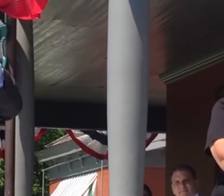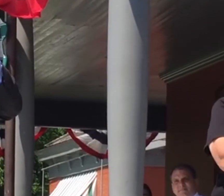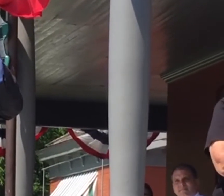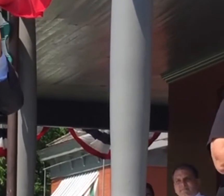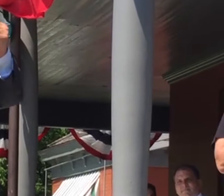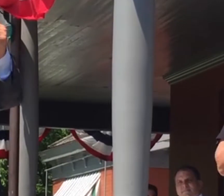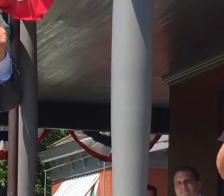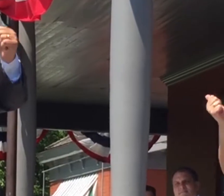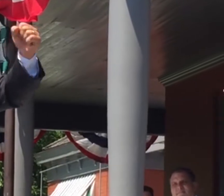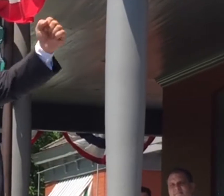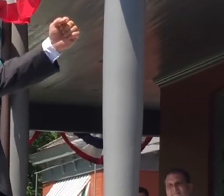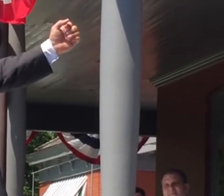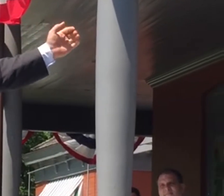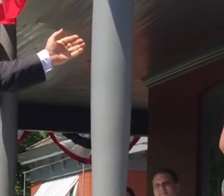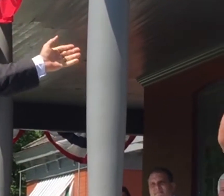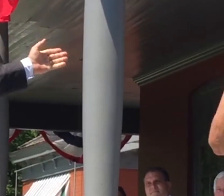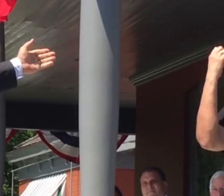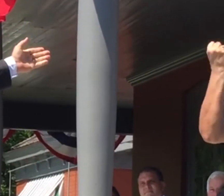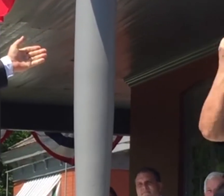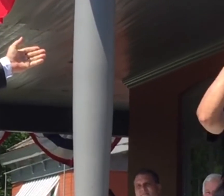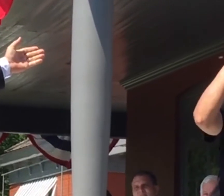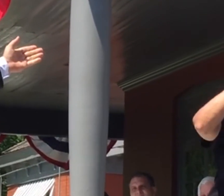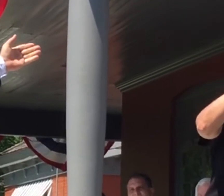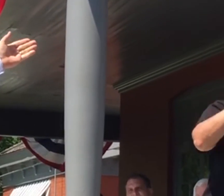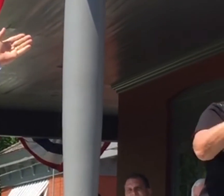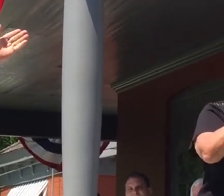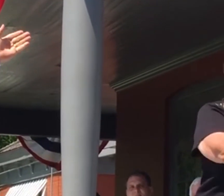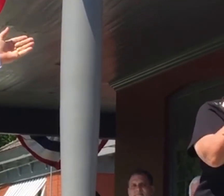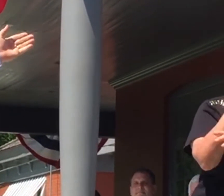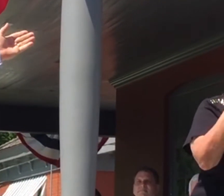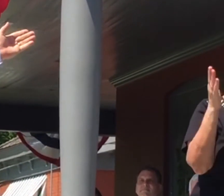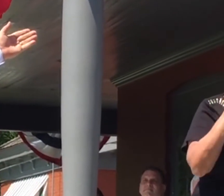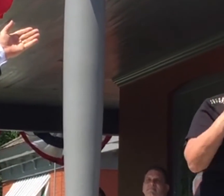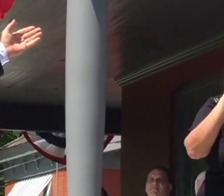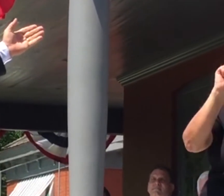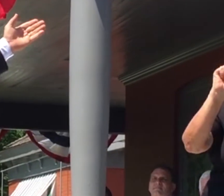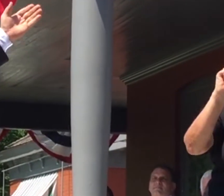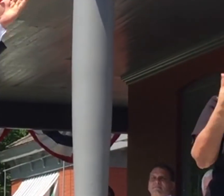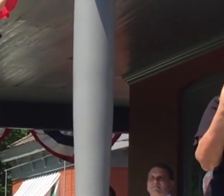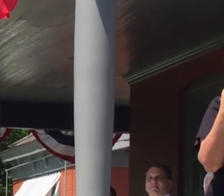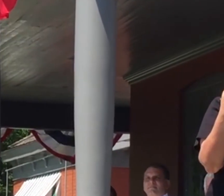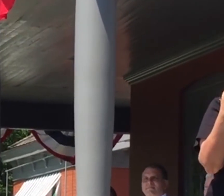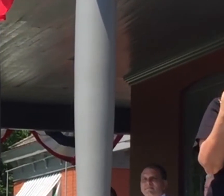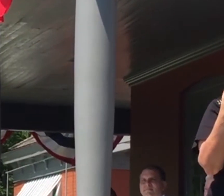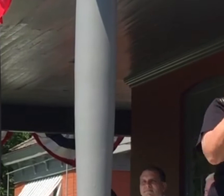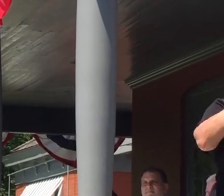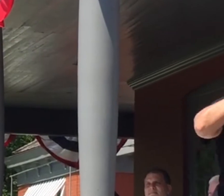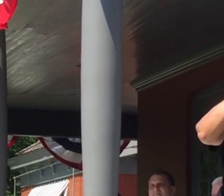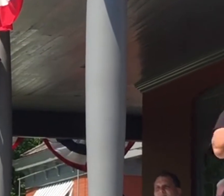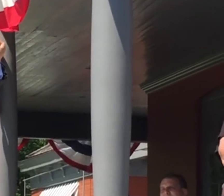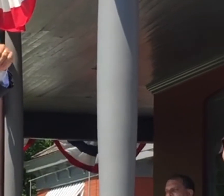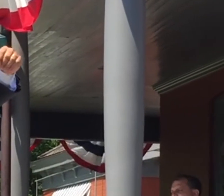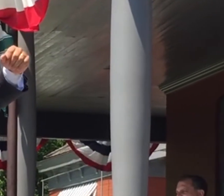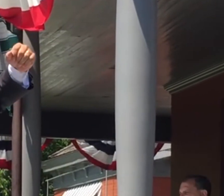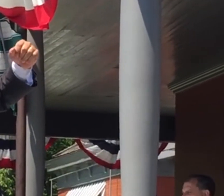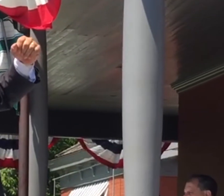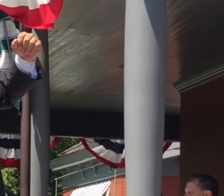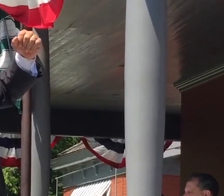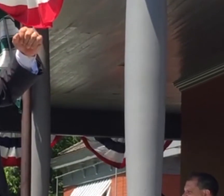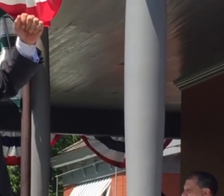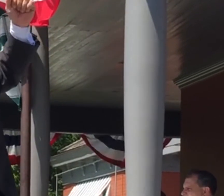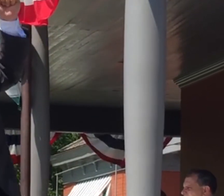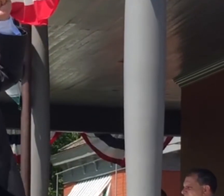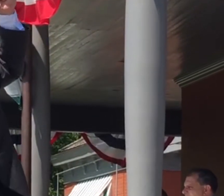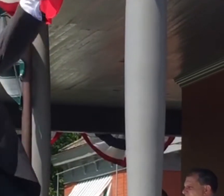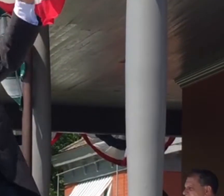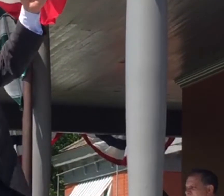me all in three cheers for the National Park Service, Sagamore Hill, and all that our Creator